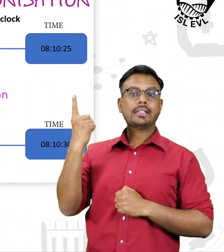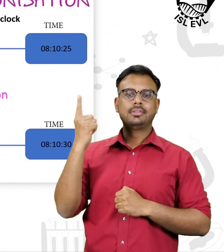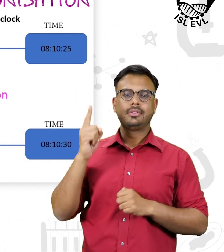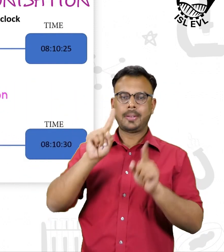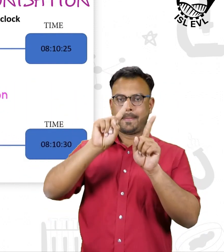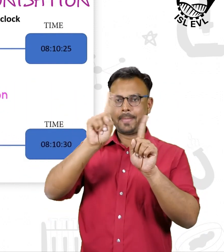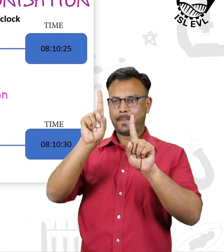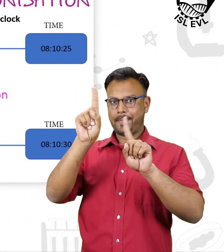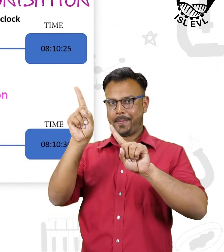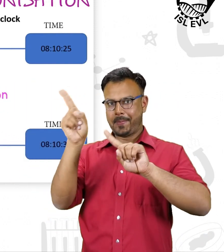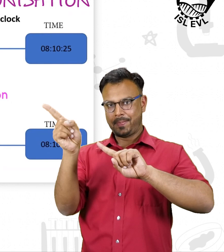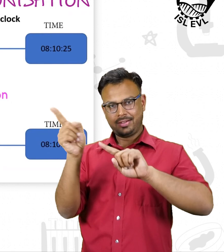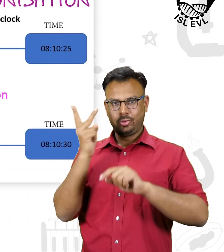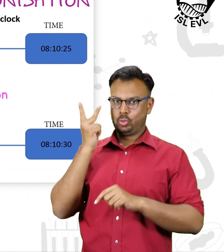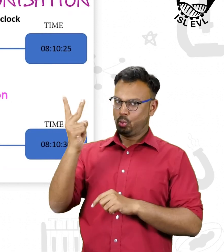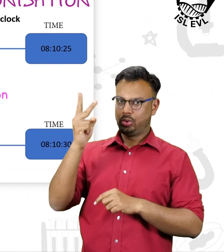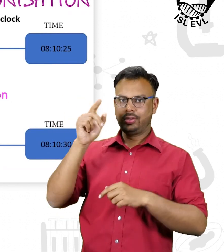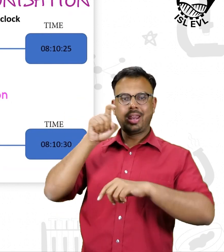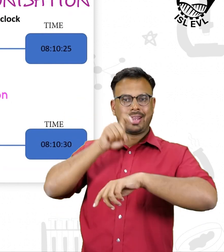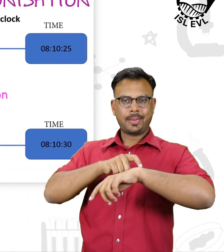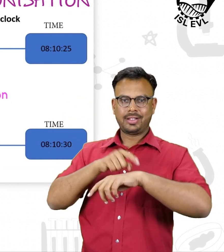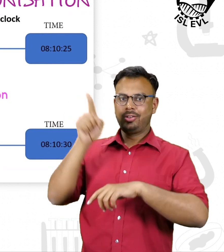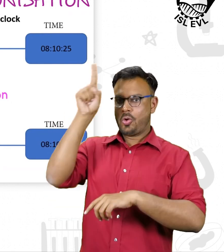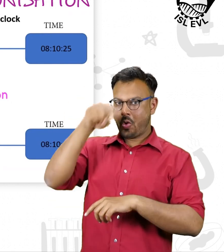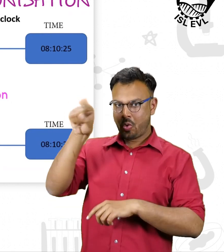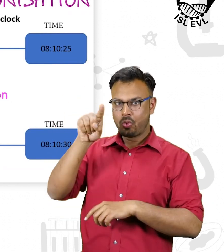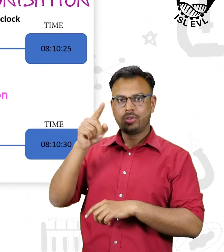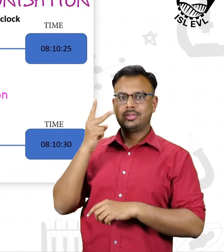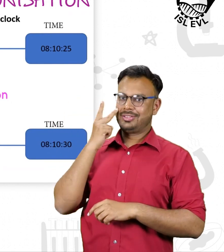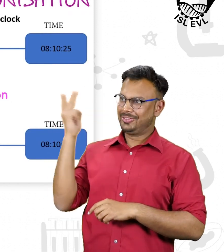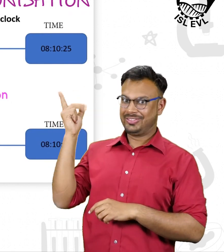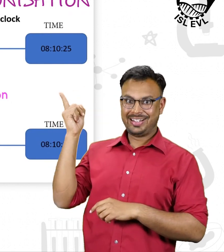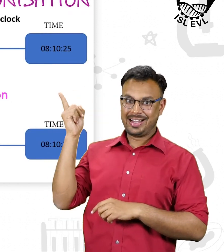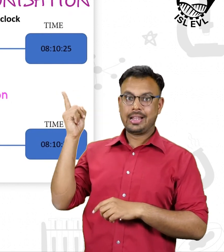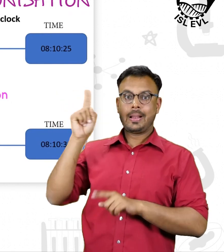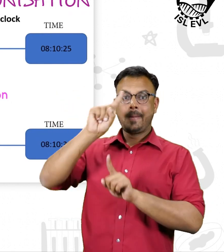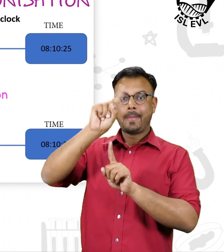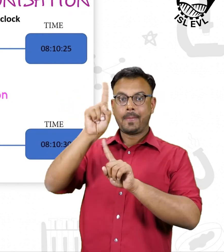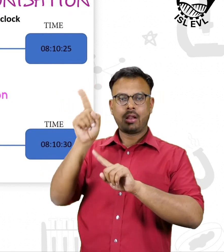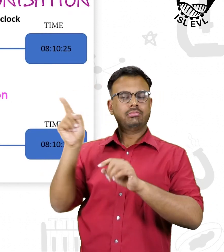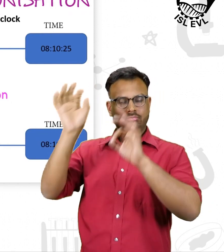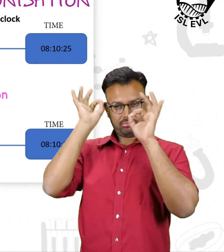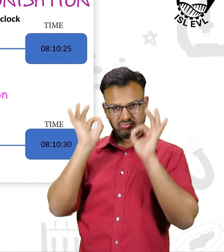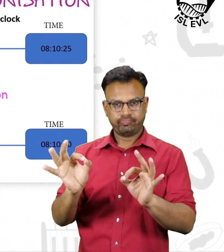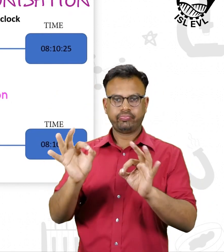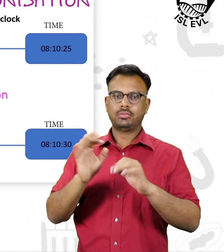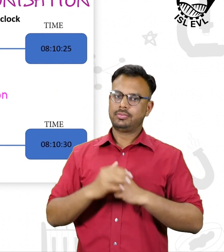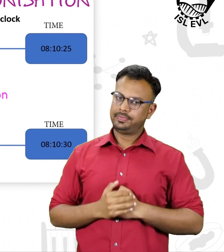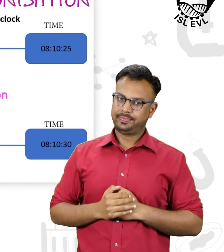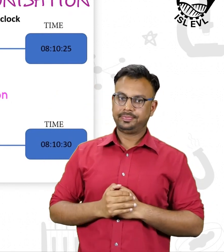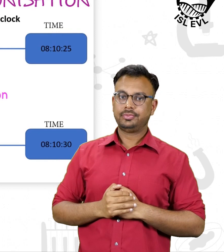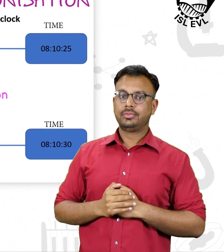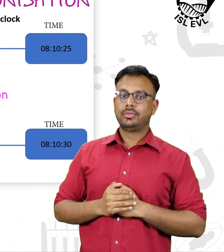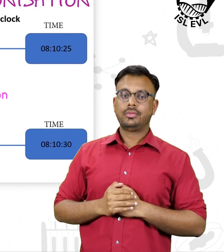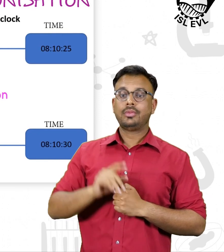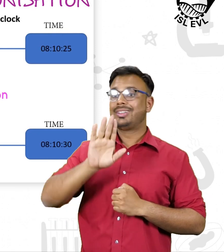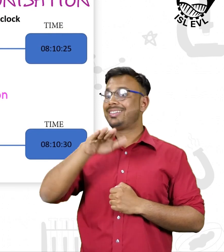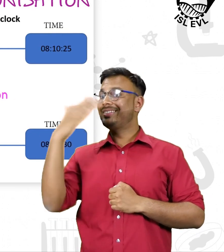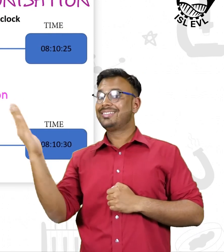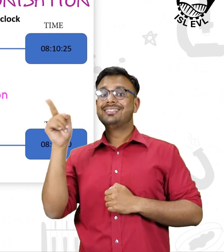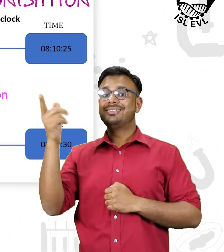two clocks should be in sync. Synchronization is matching the frequency of the two clocks.